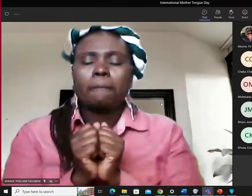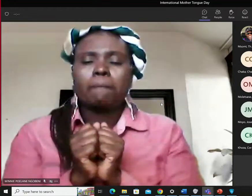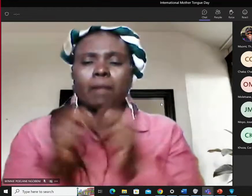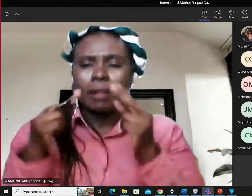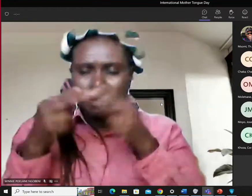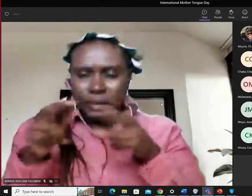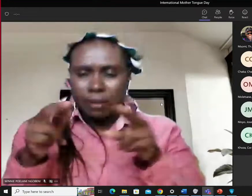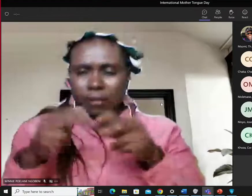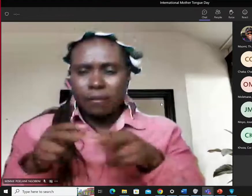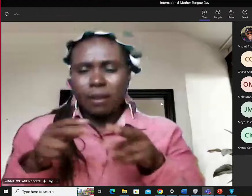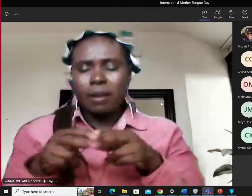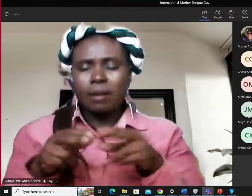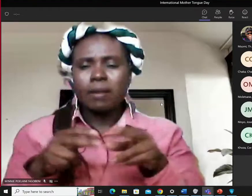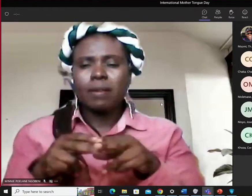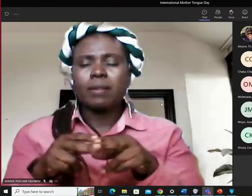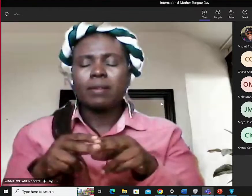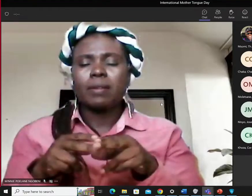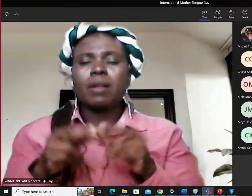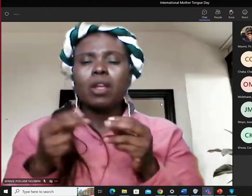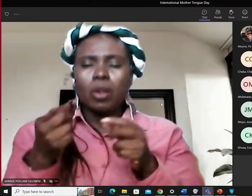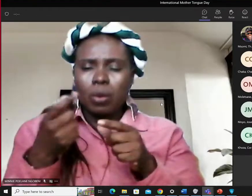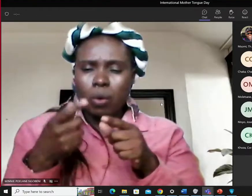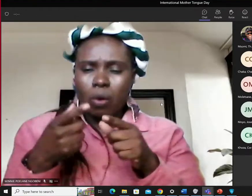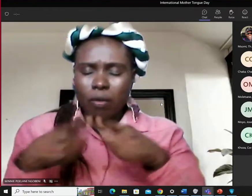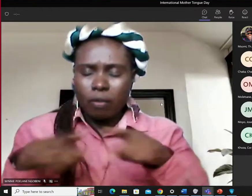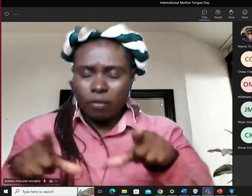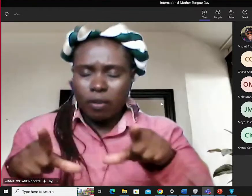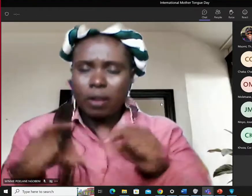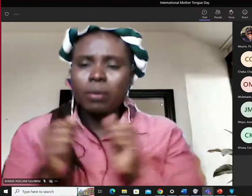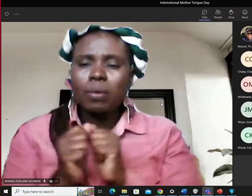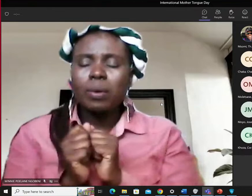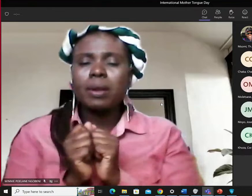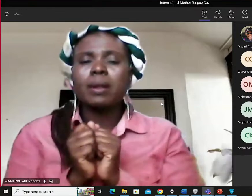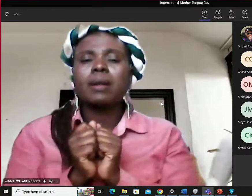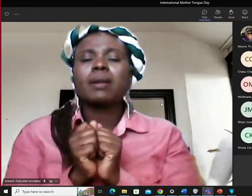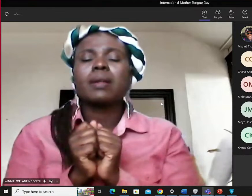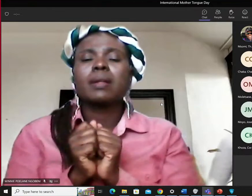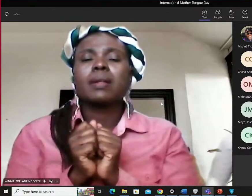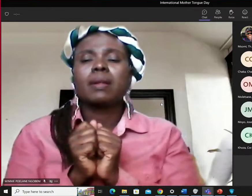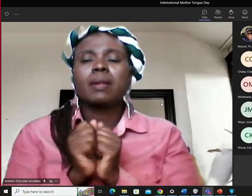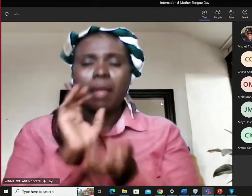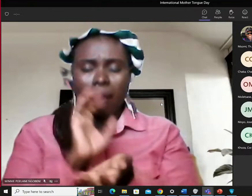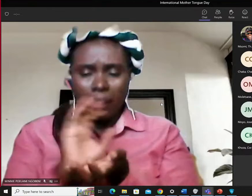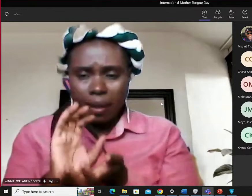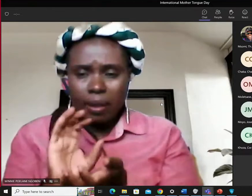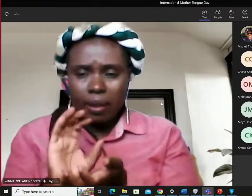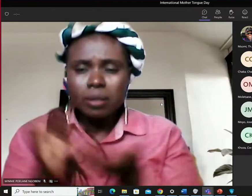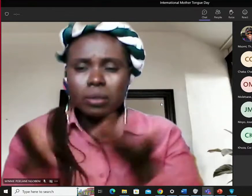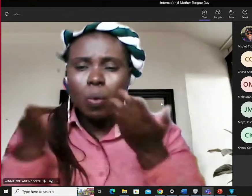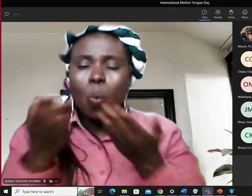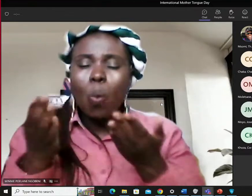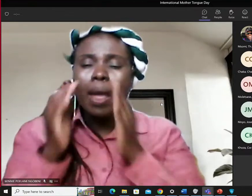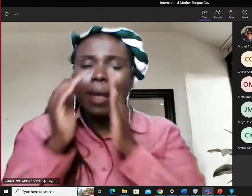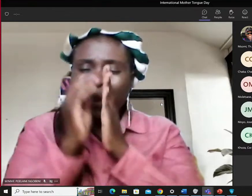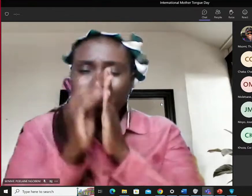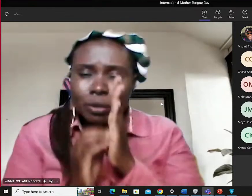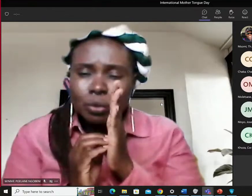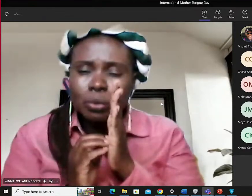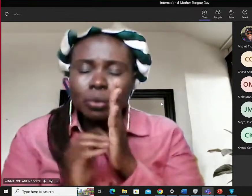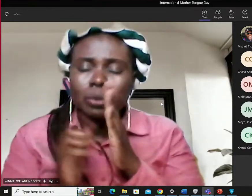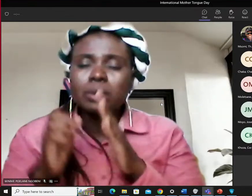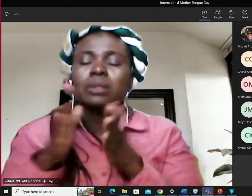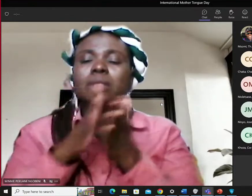formal occasion. Now, formal occasion, where you use signed English or you use